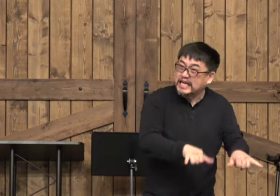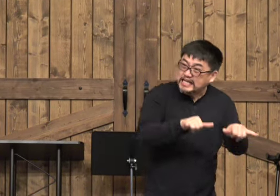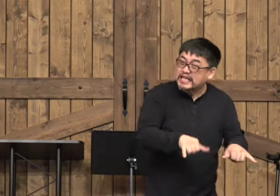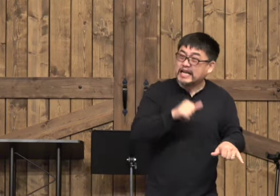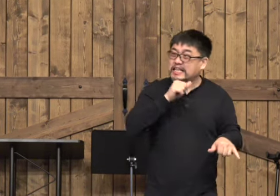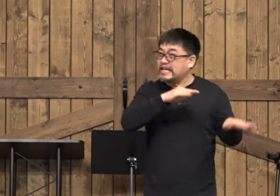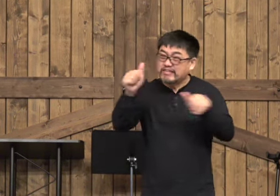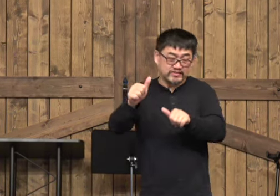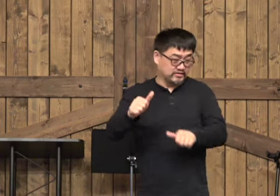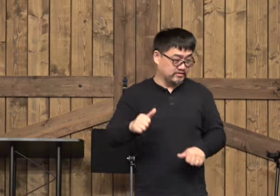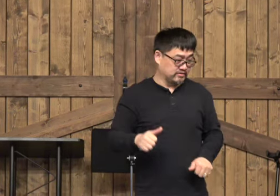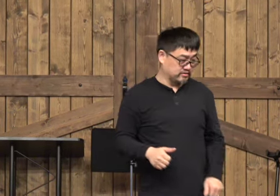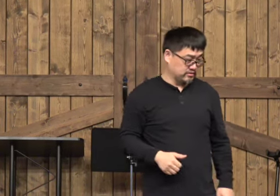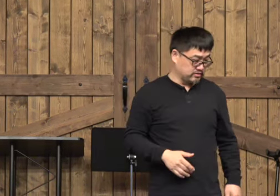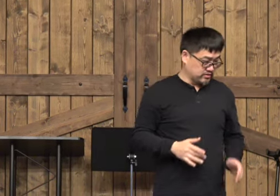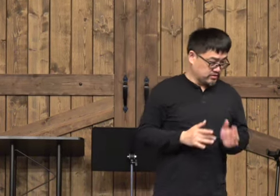He told them all to stay and not to leave.